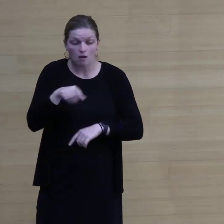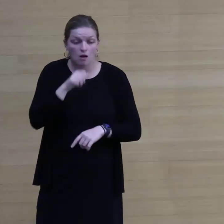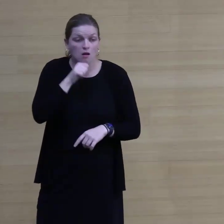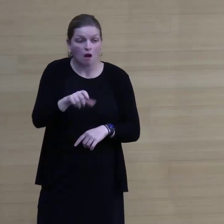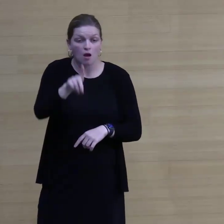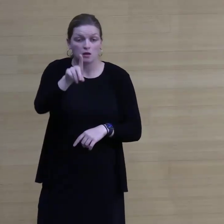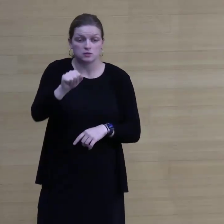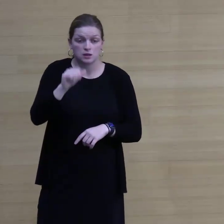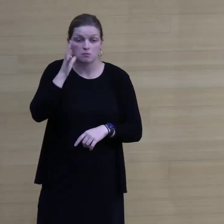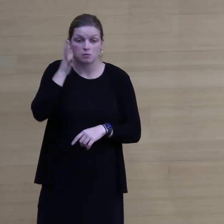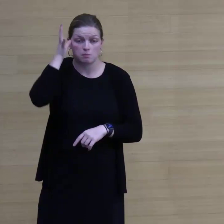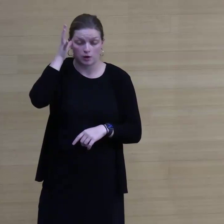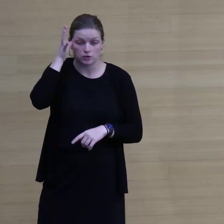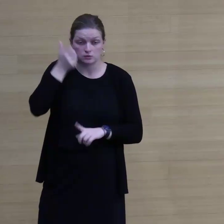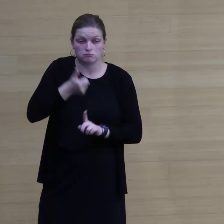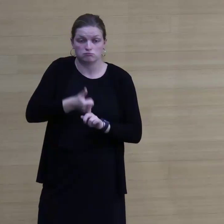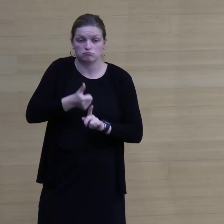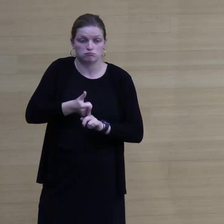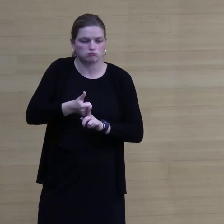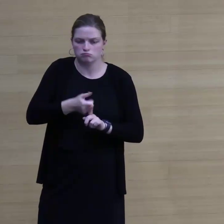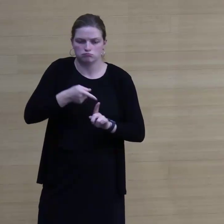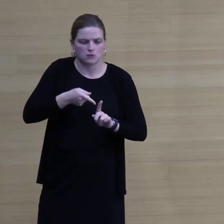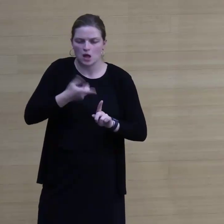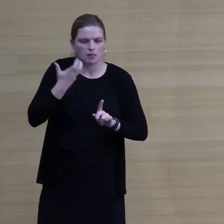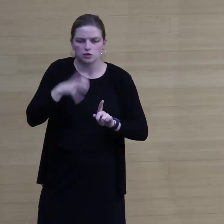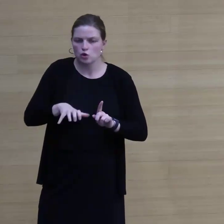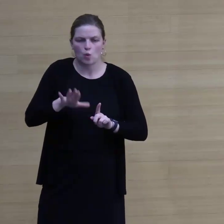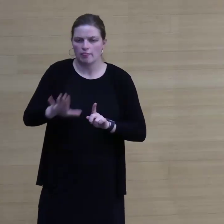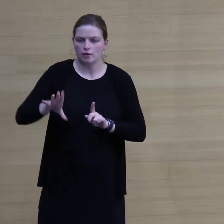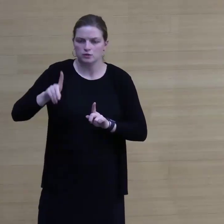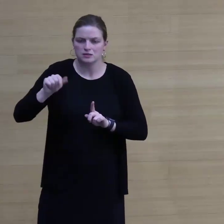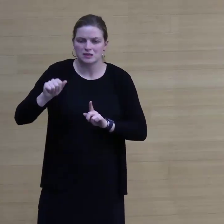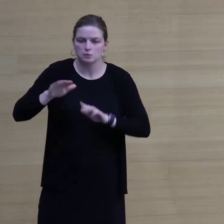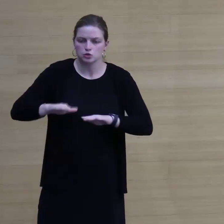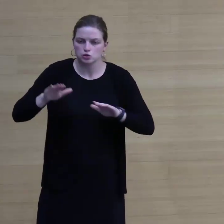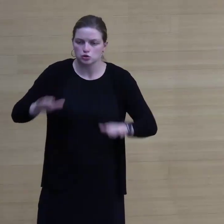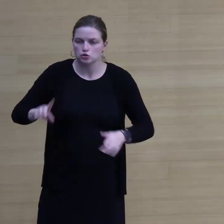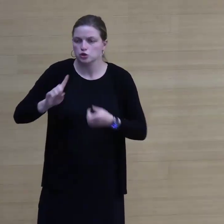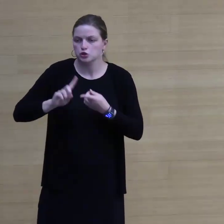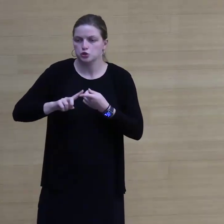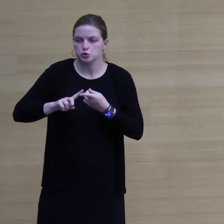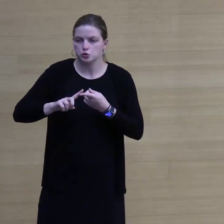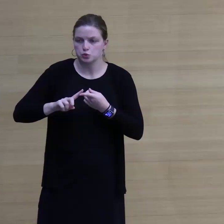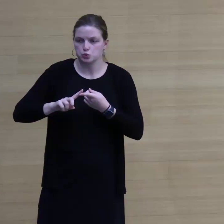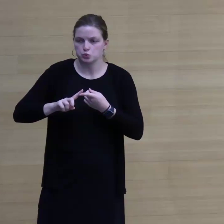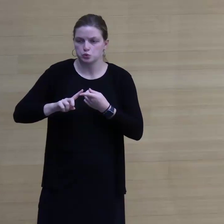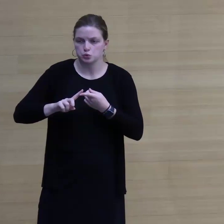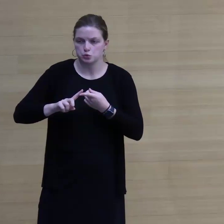non-disabled parents don't want their disabled children to